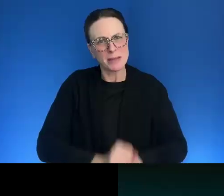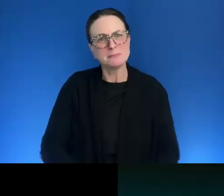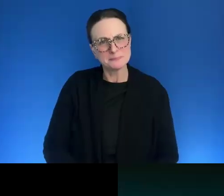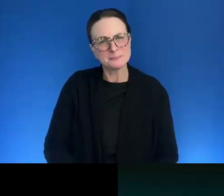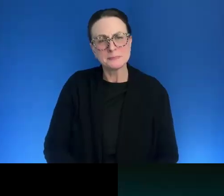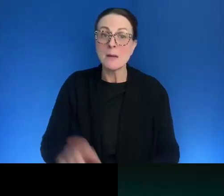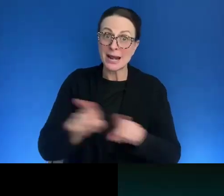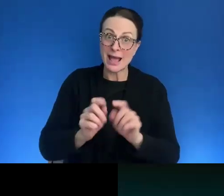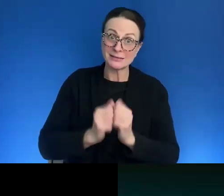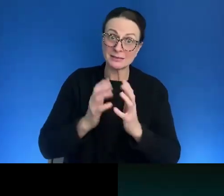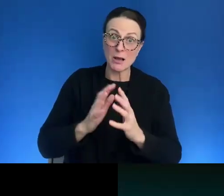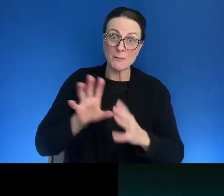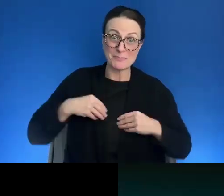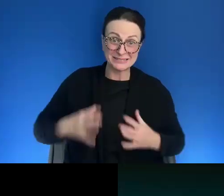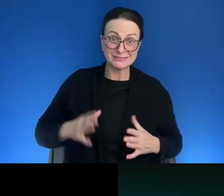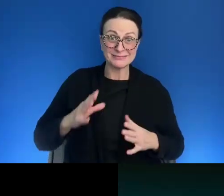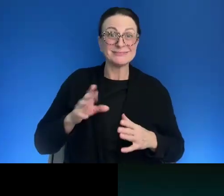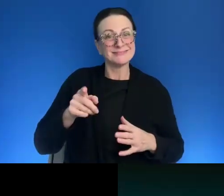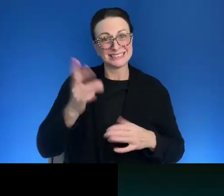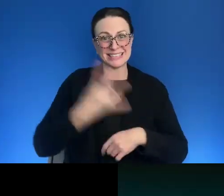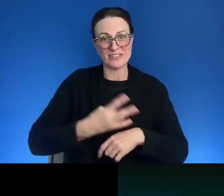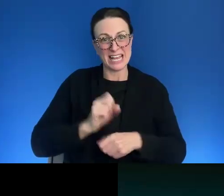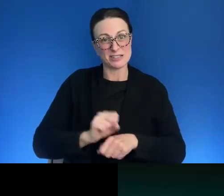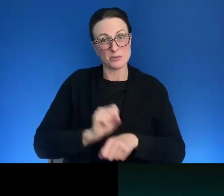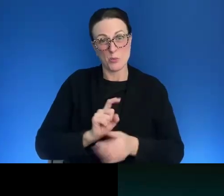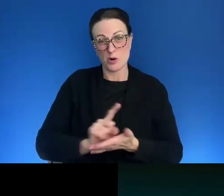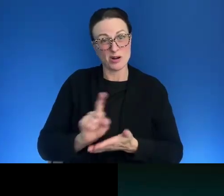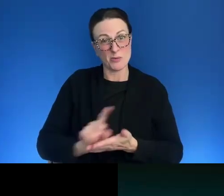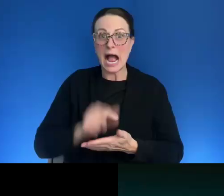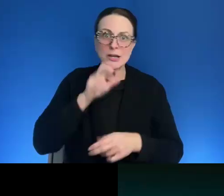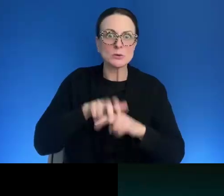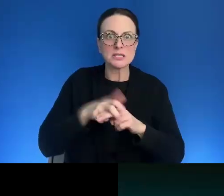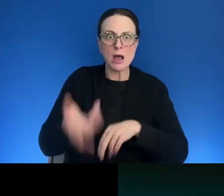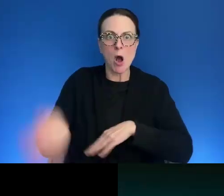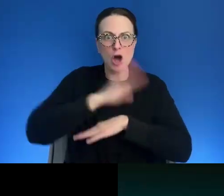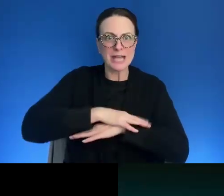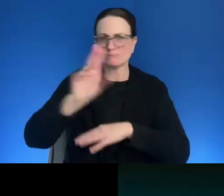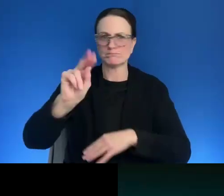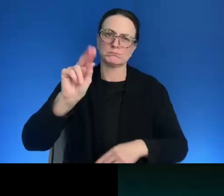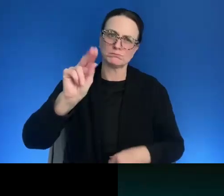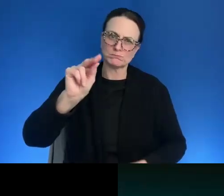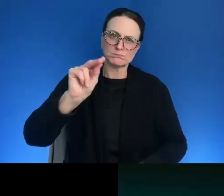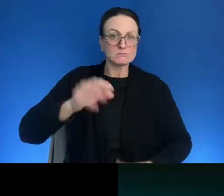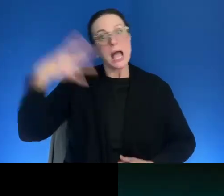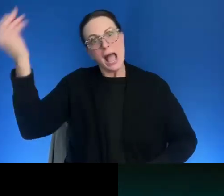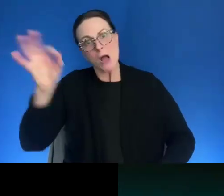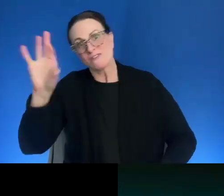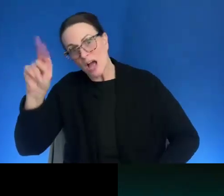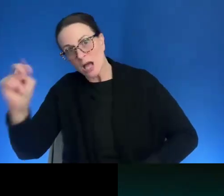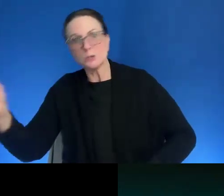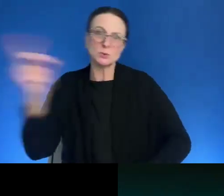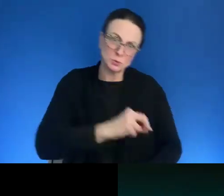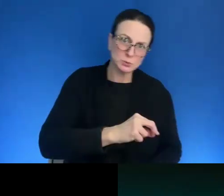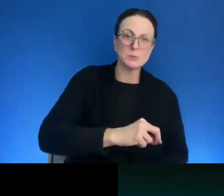But as an entrepreneur, I work 7 days a week. I don't sit here at my desk and work. So I go do fun things and I come back and